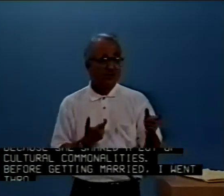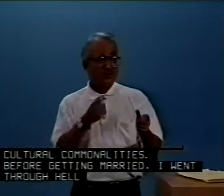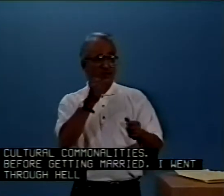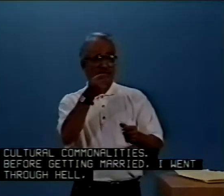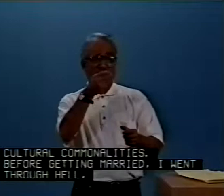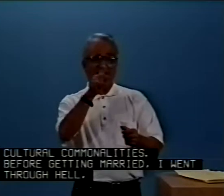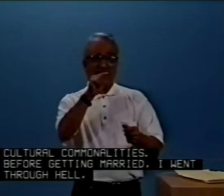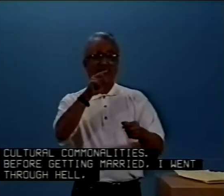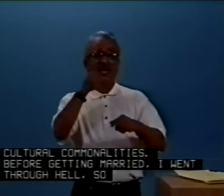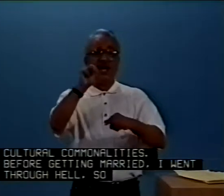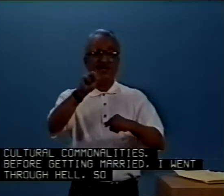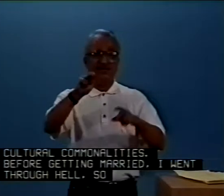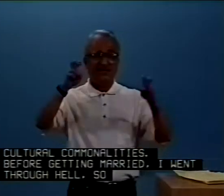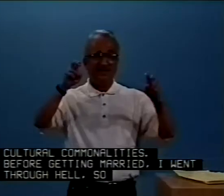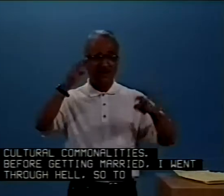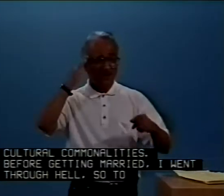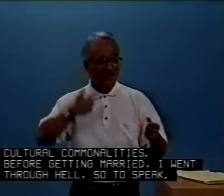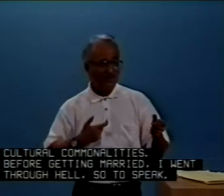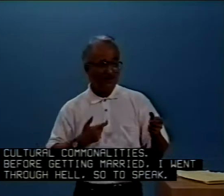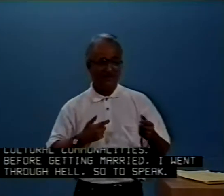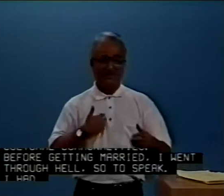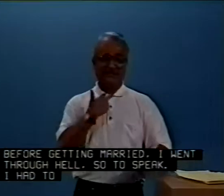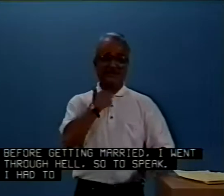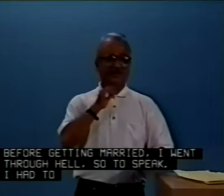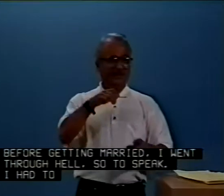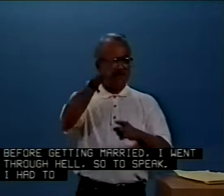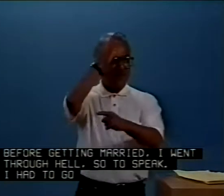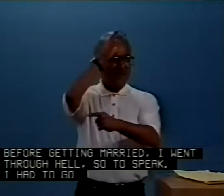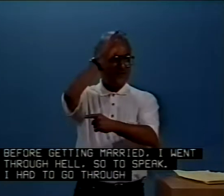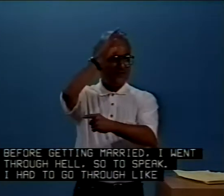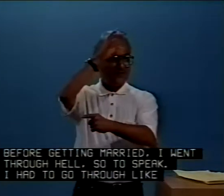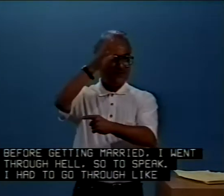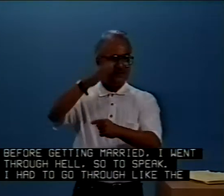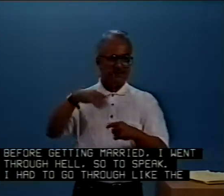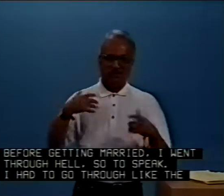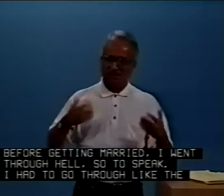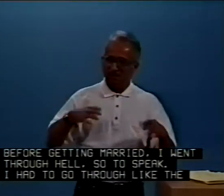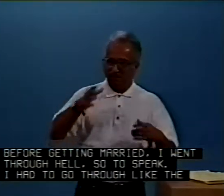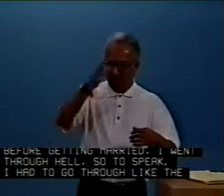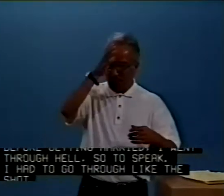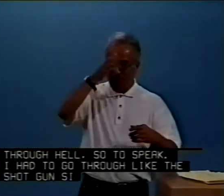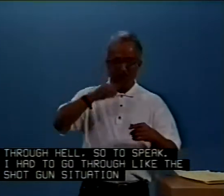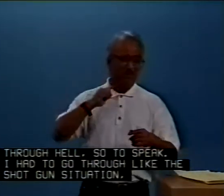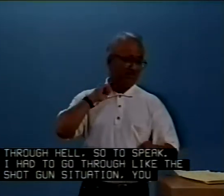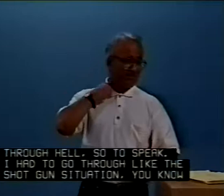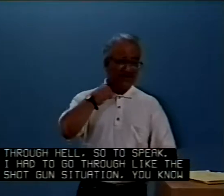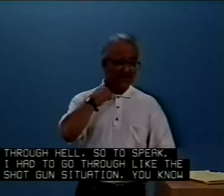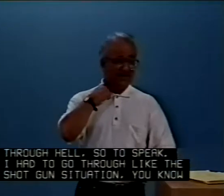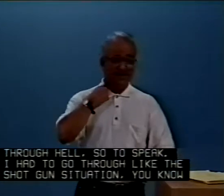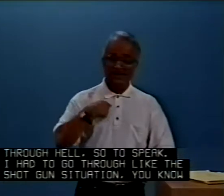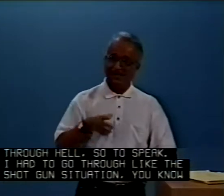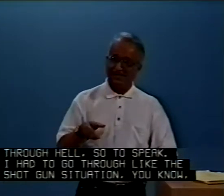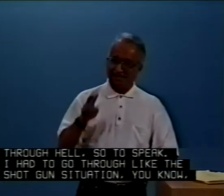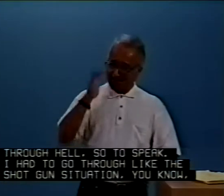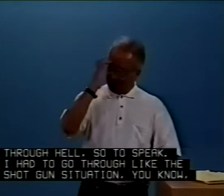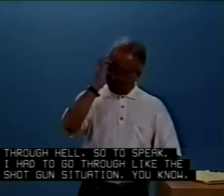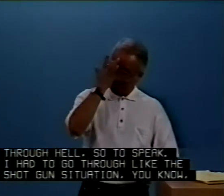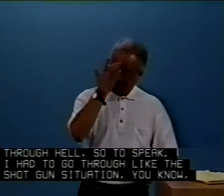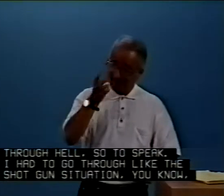I had to go through like the shotgun situation, her father. He was really a pain in the neck.